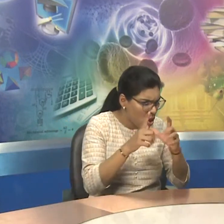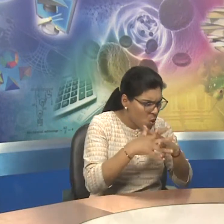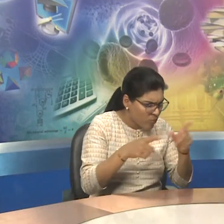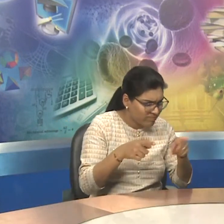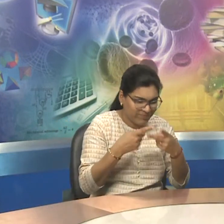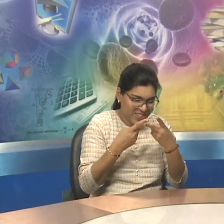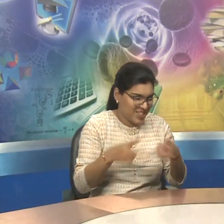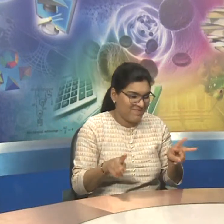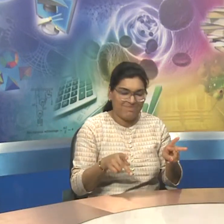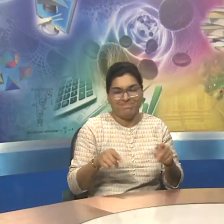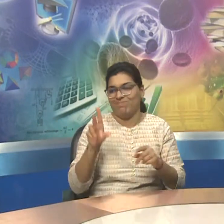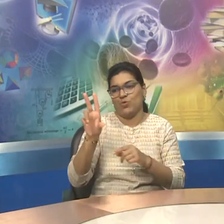That is called